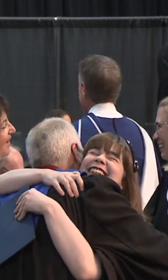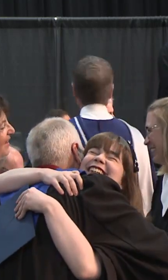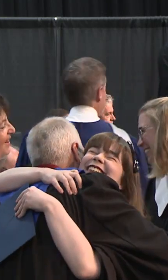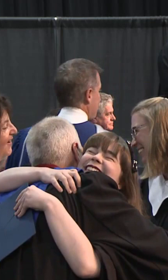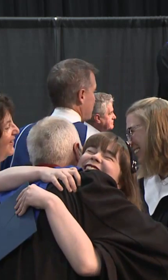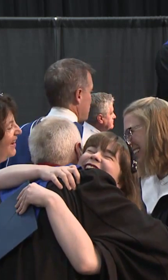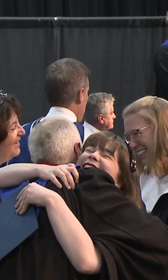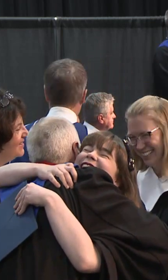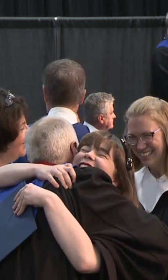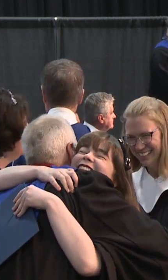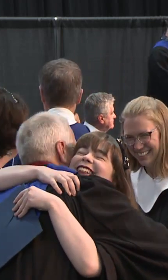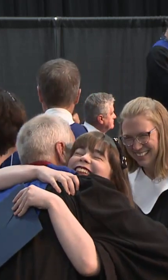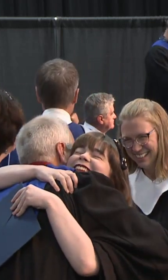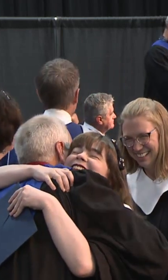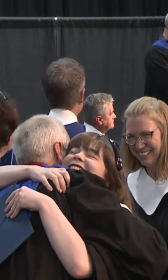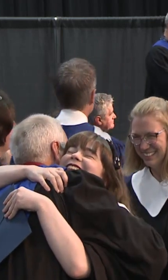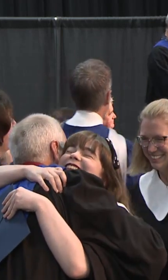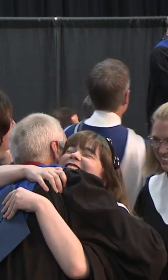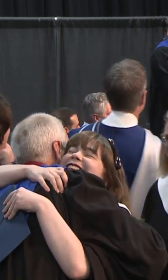Jalem Jarvis.